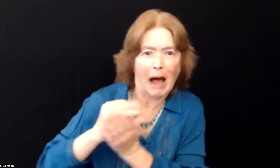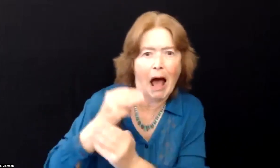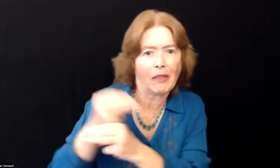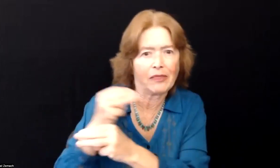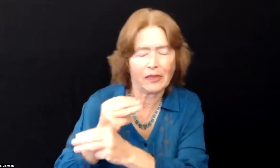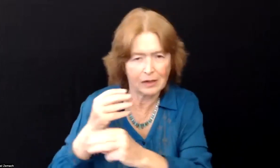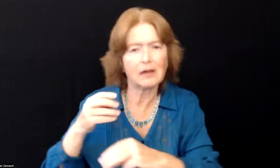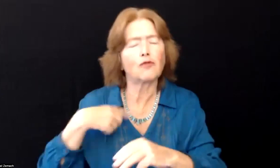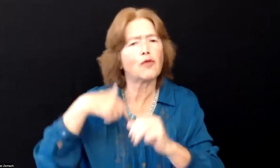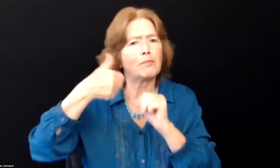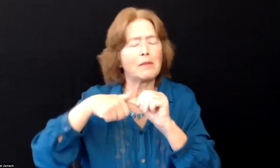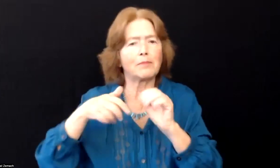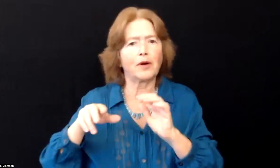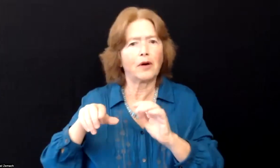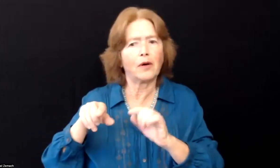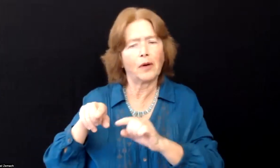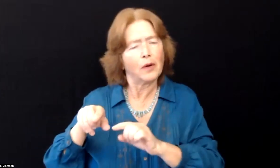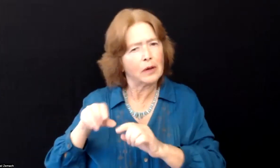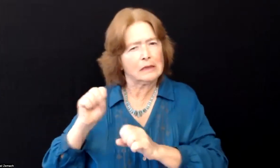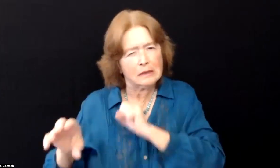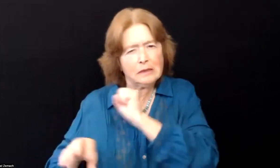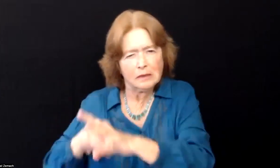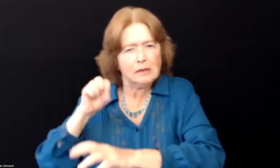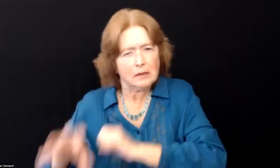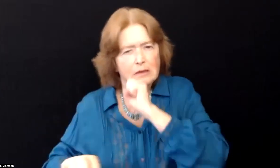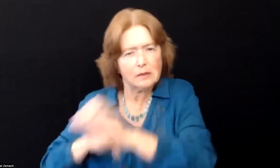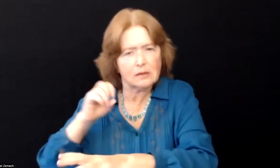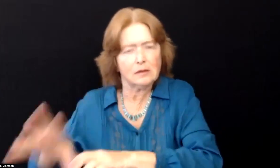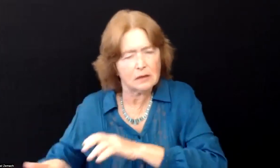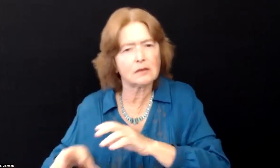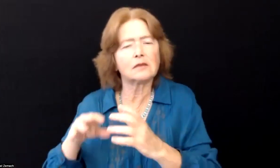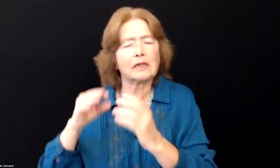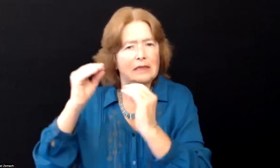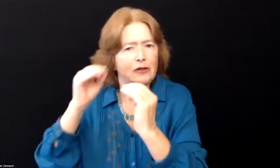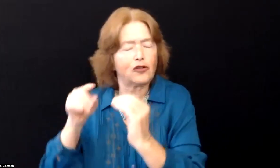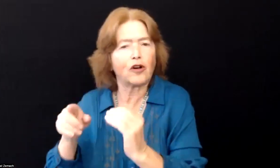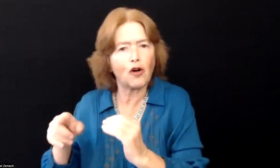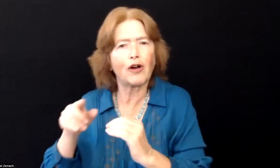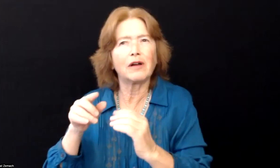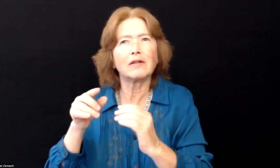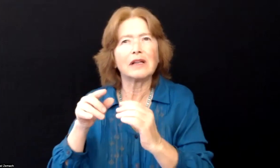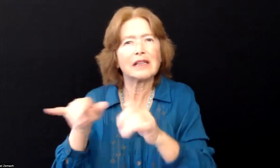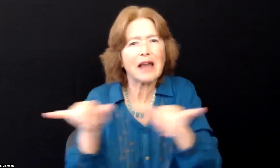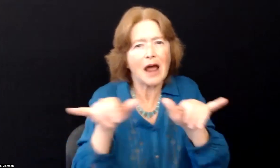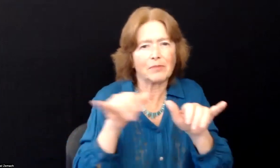reading and writing and math. And I remember just trying to just give her so much information,